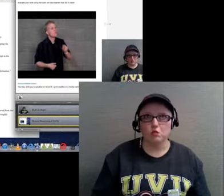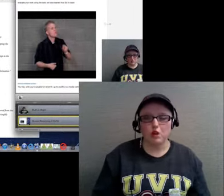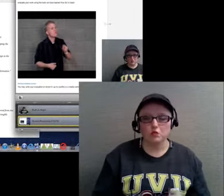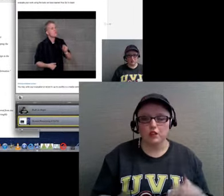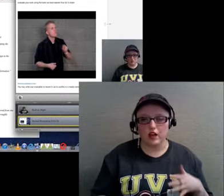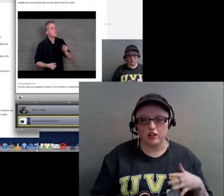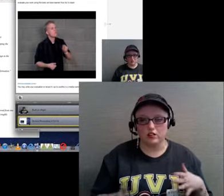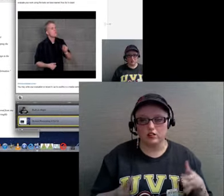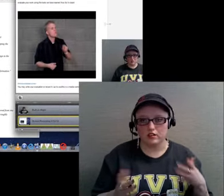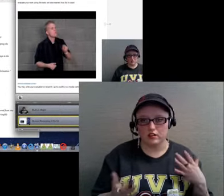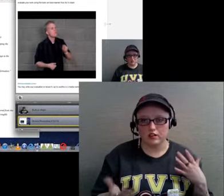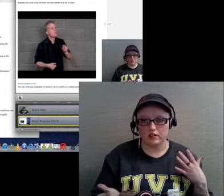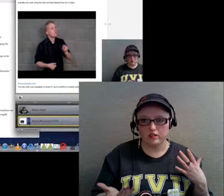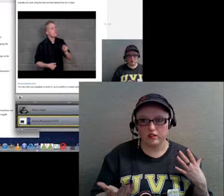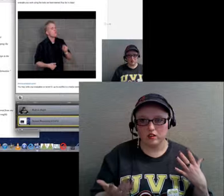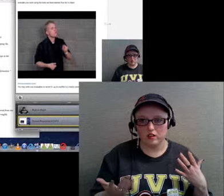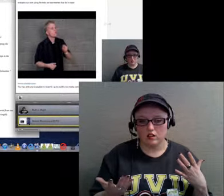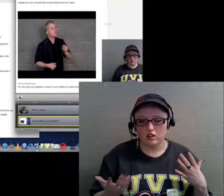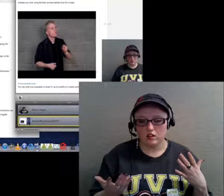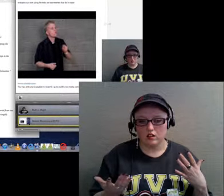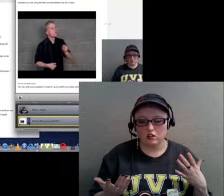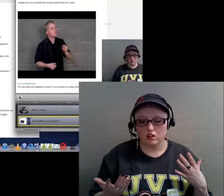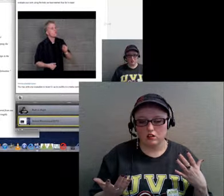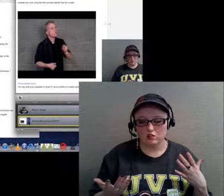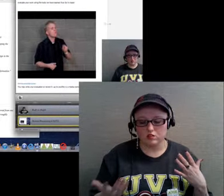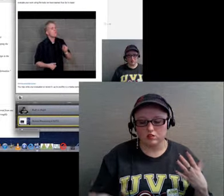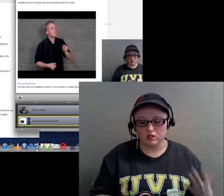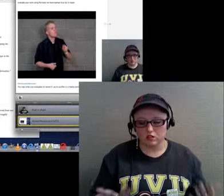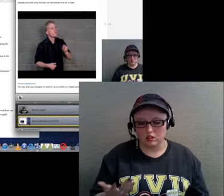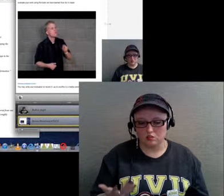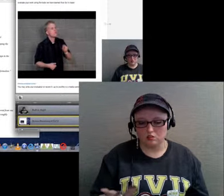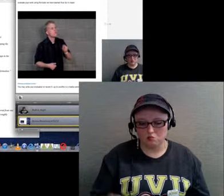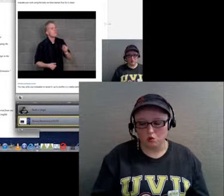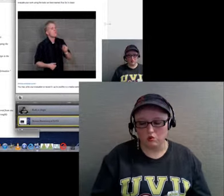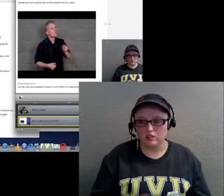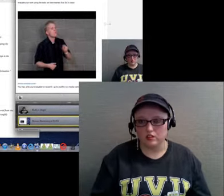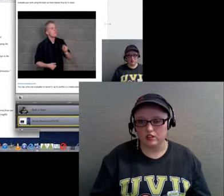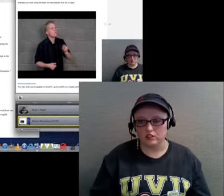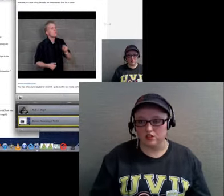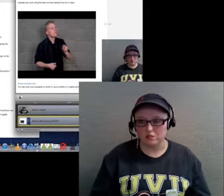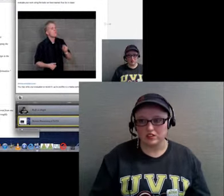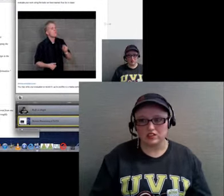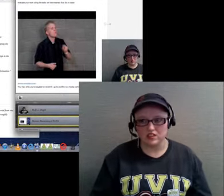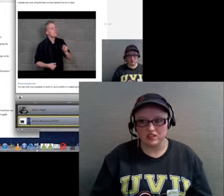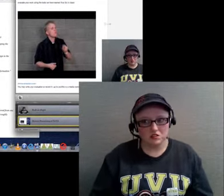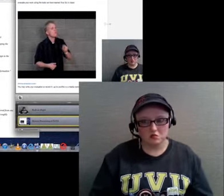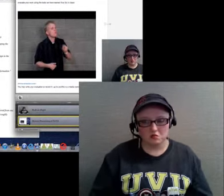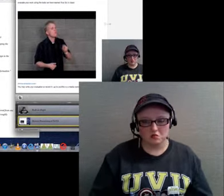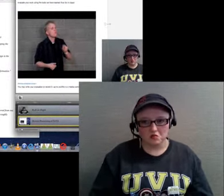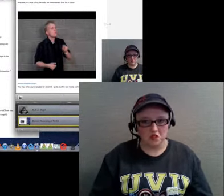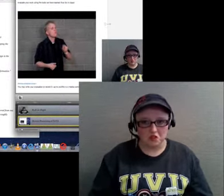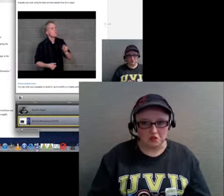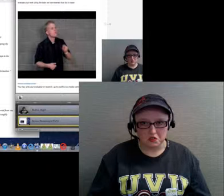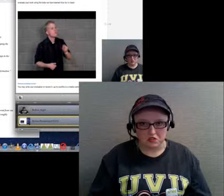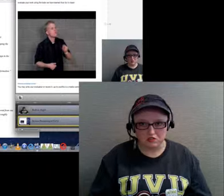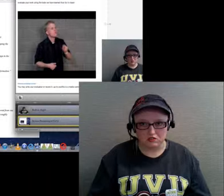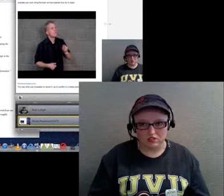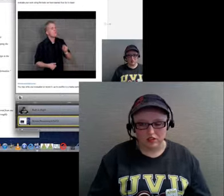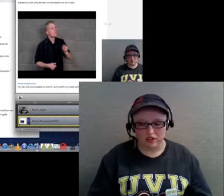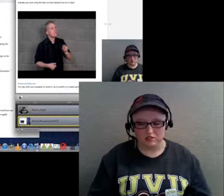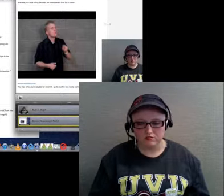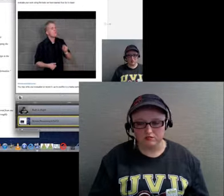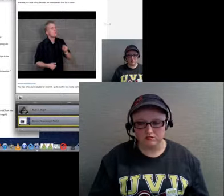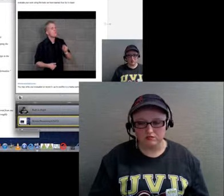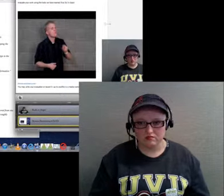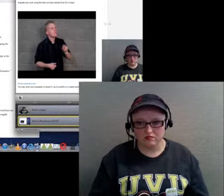I should probably add that it was fairly important that his arm, basically, he couldn't use it. It